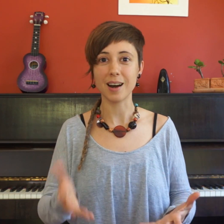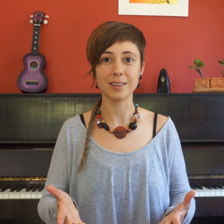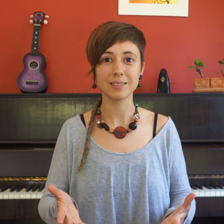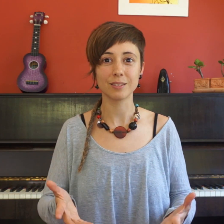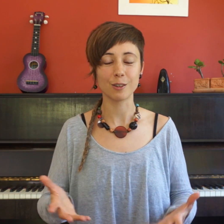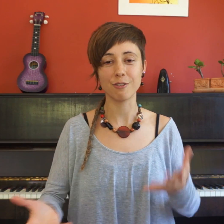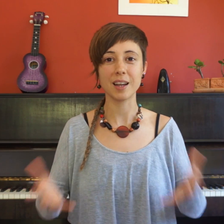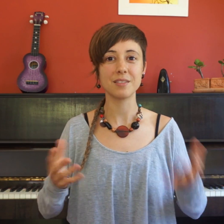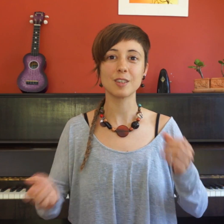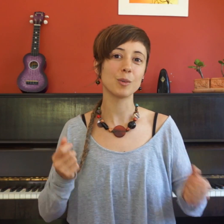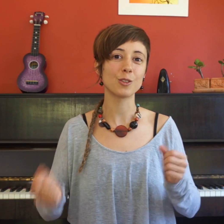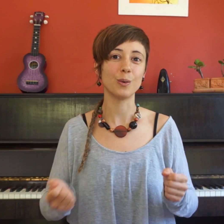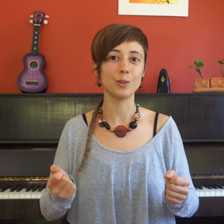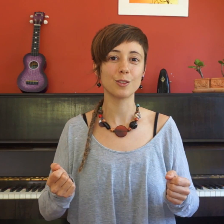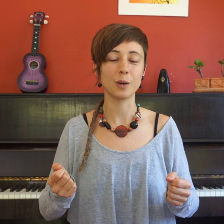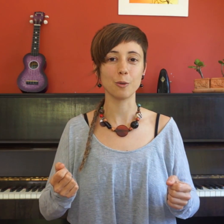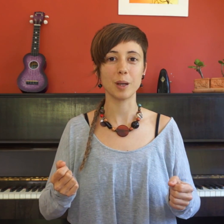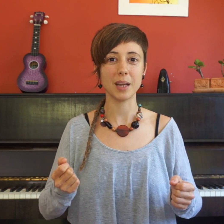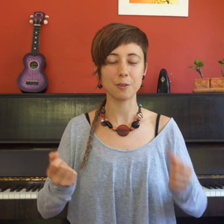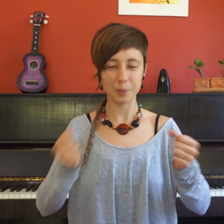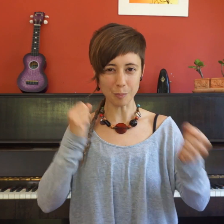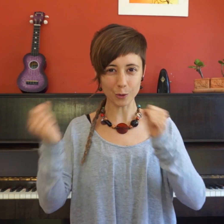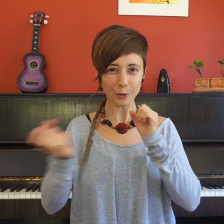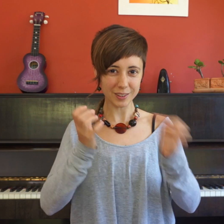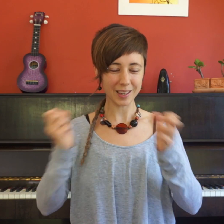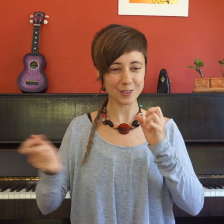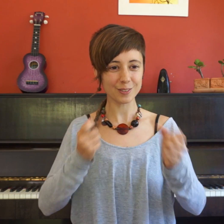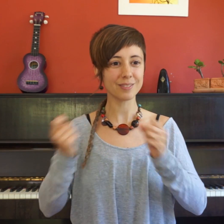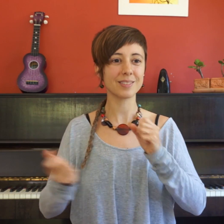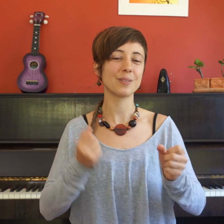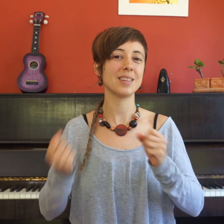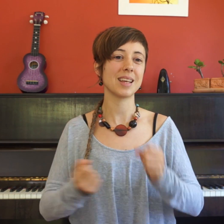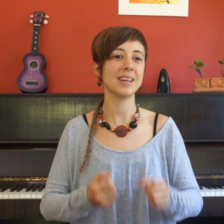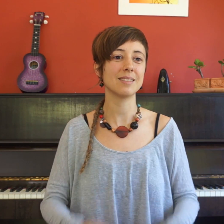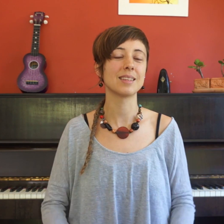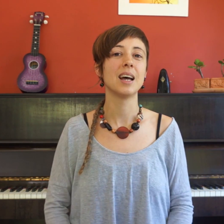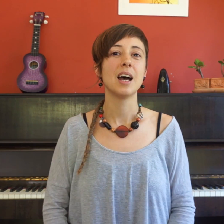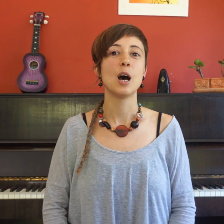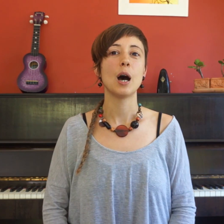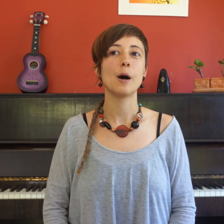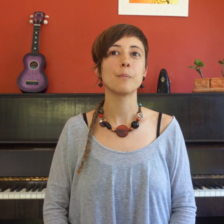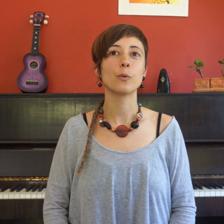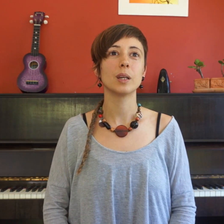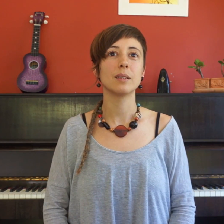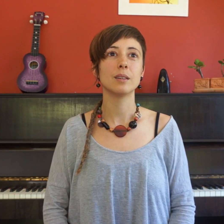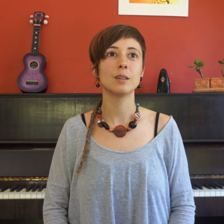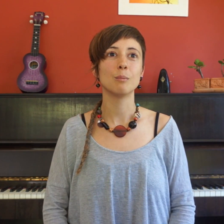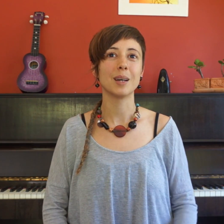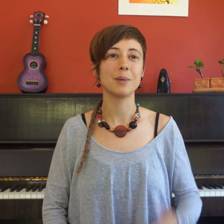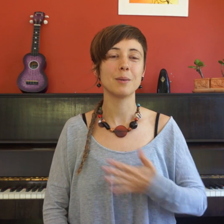start around 5-6 months old when your baby has a bit more coordination with his hands. When my baby